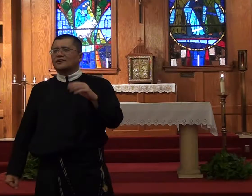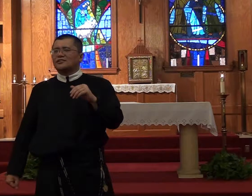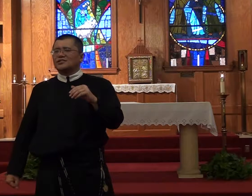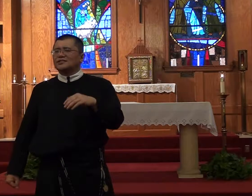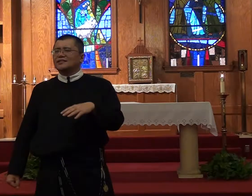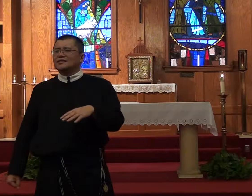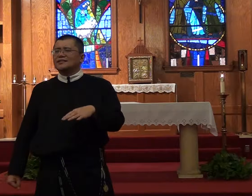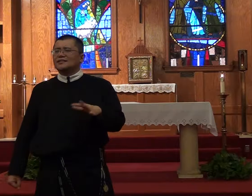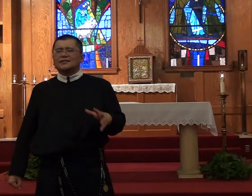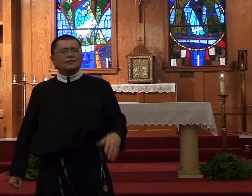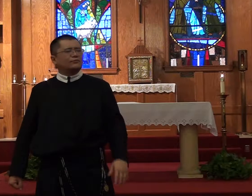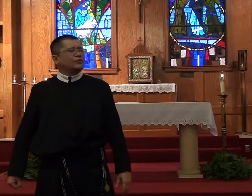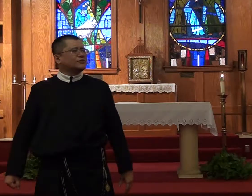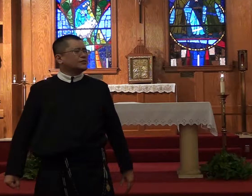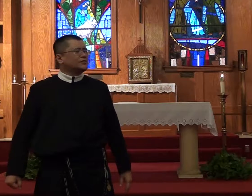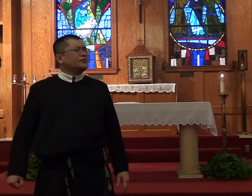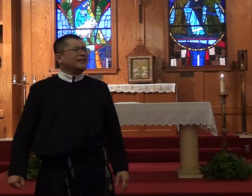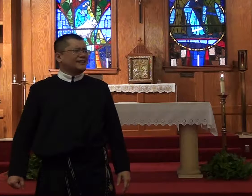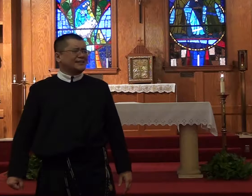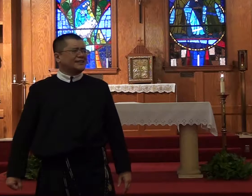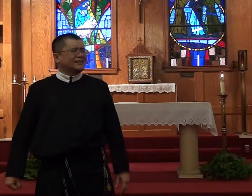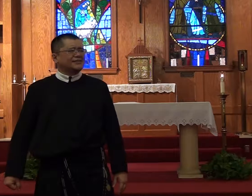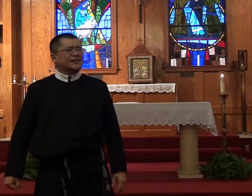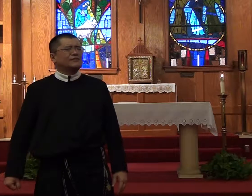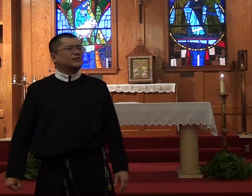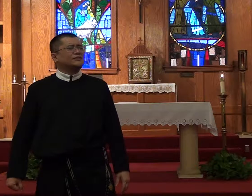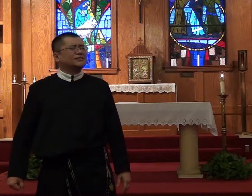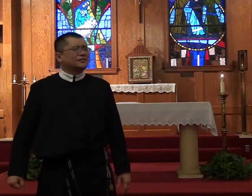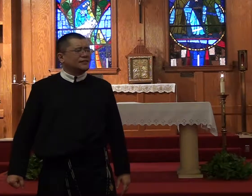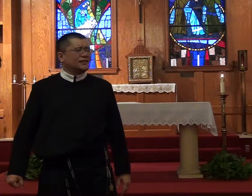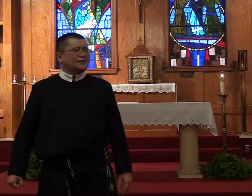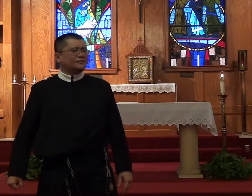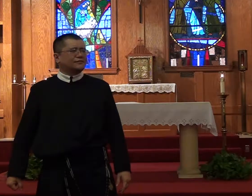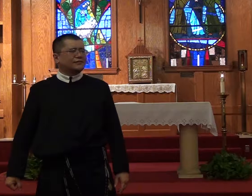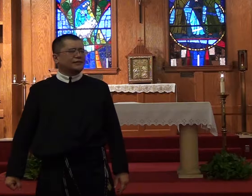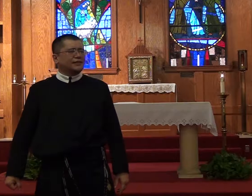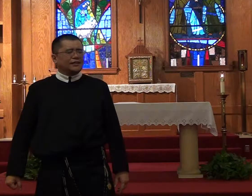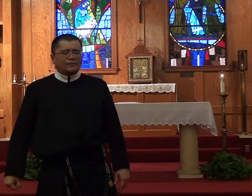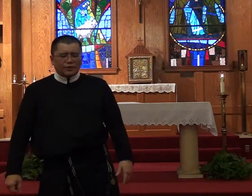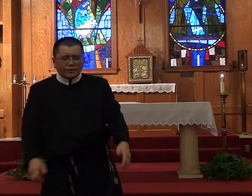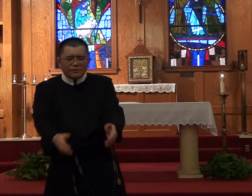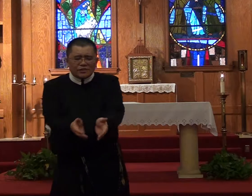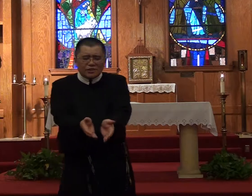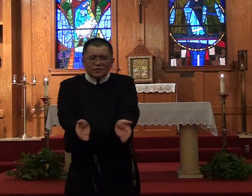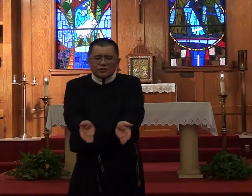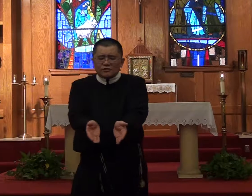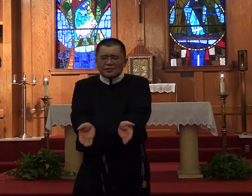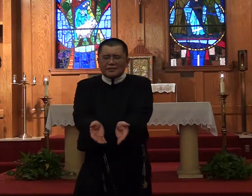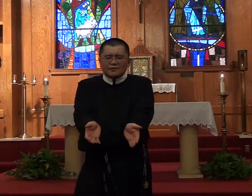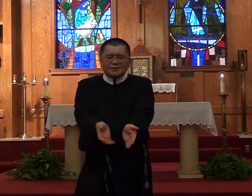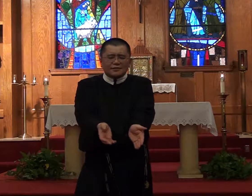psychology books. No need. The name of Jesus is good enough. You have problem teaching your children, they don't listen to